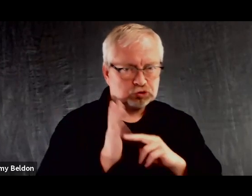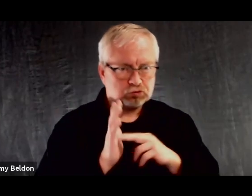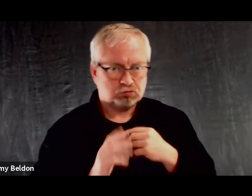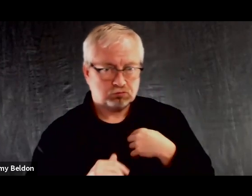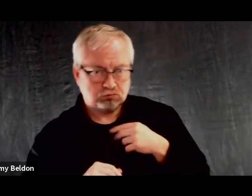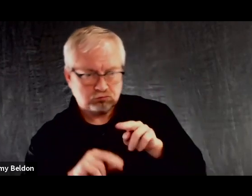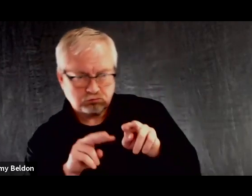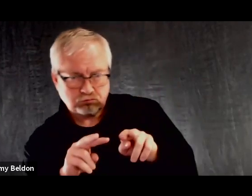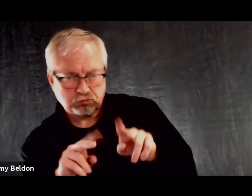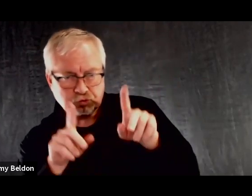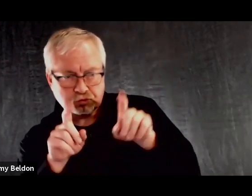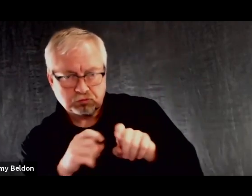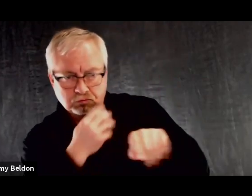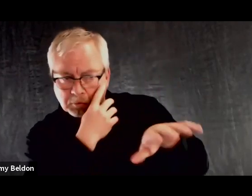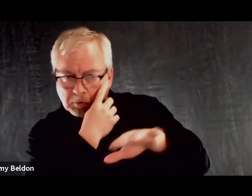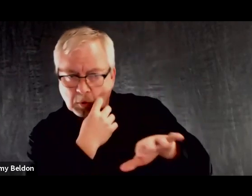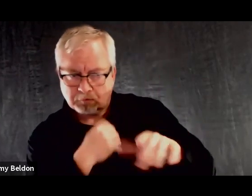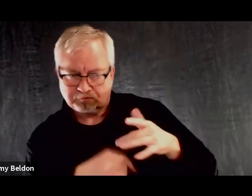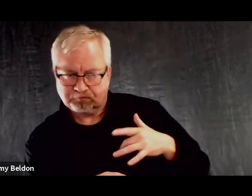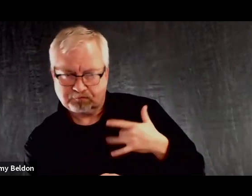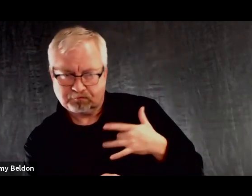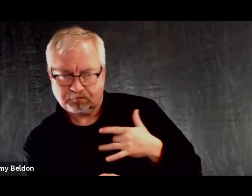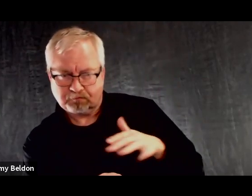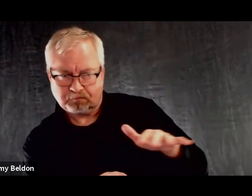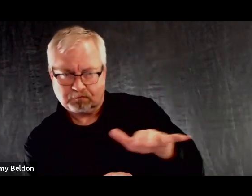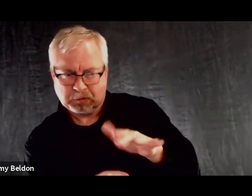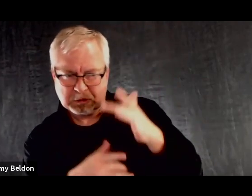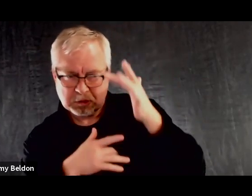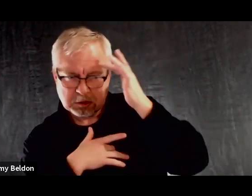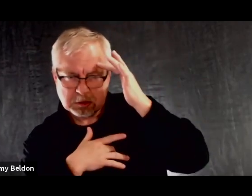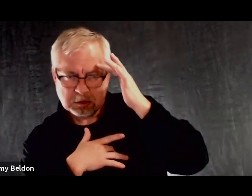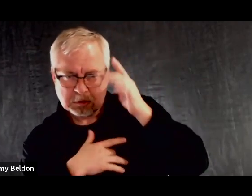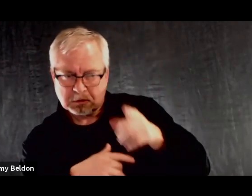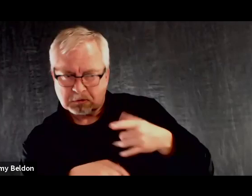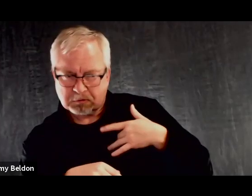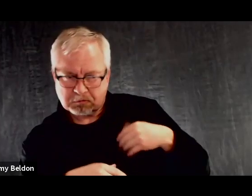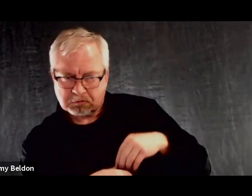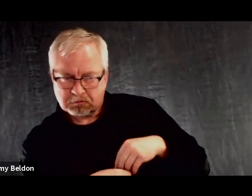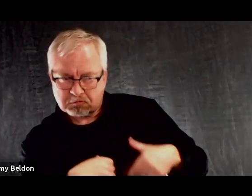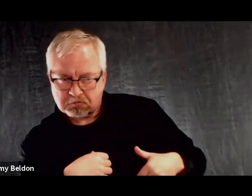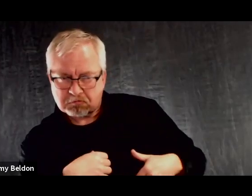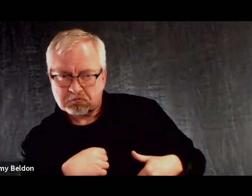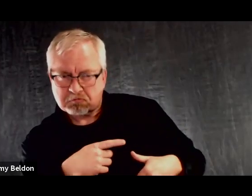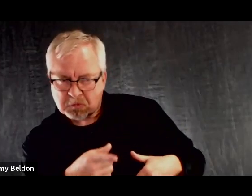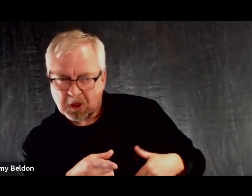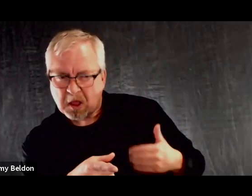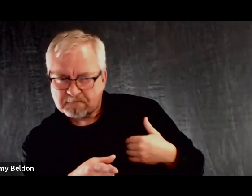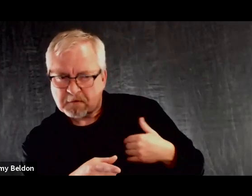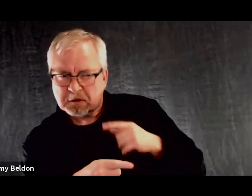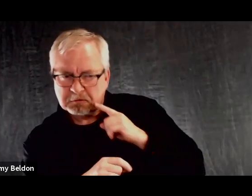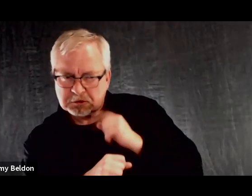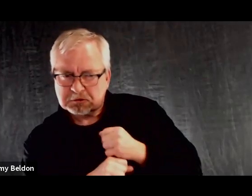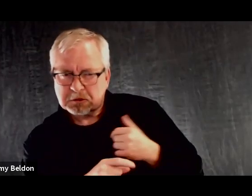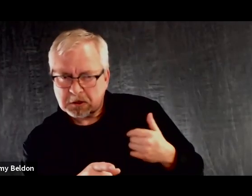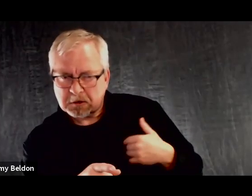that we're on top of the great majority of hospitalized cases that are COVID